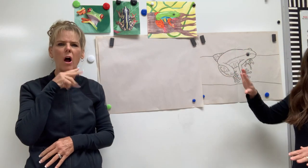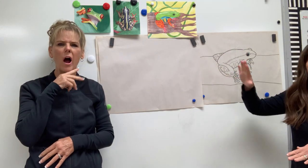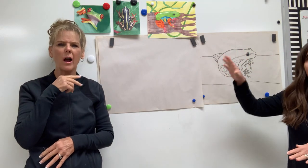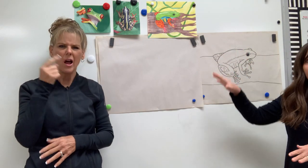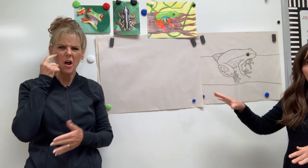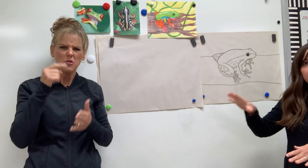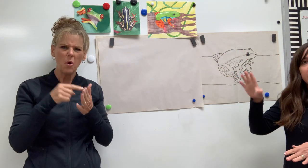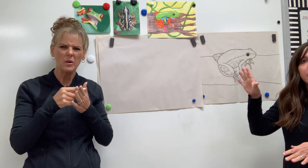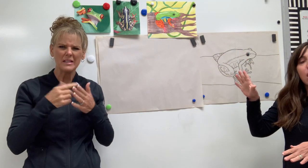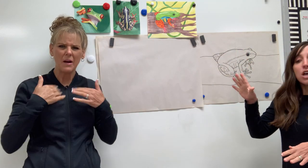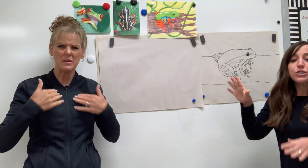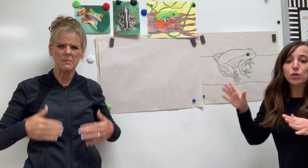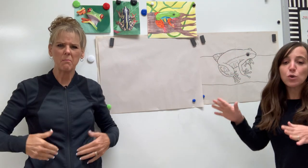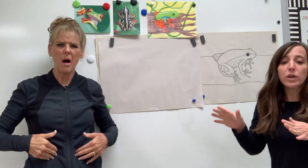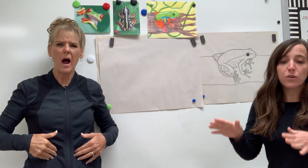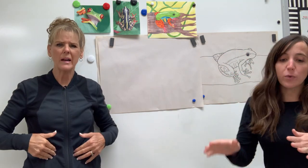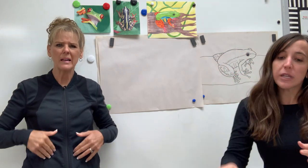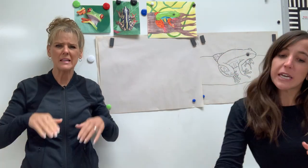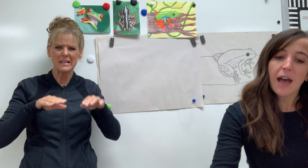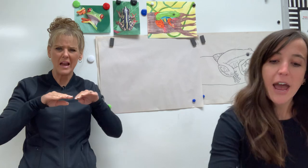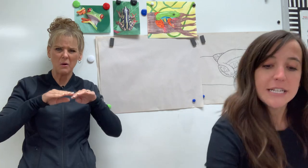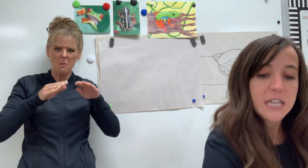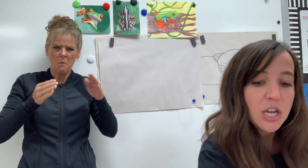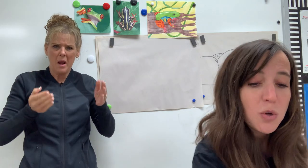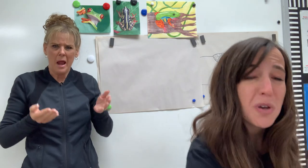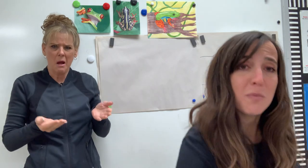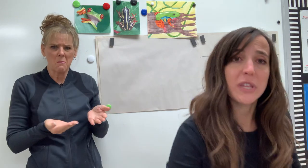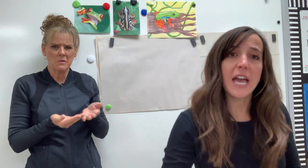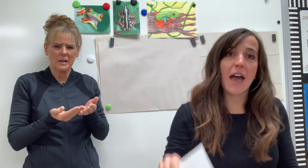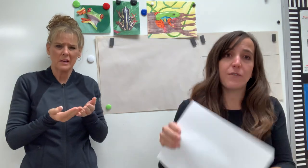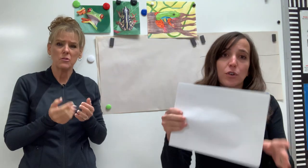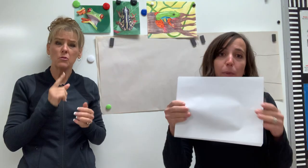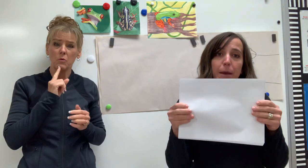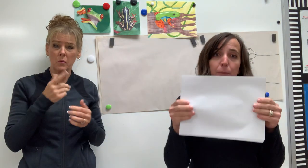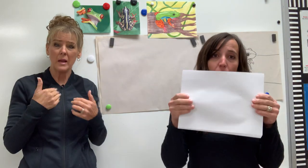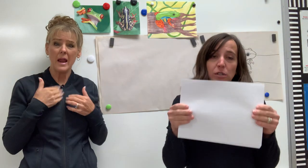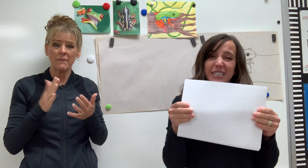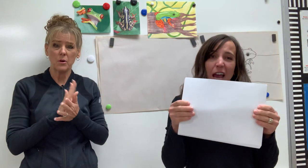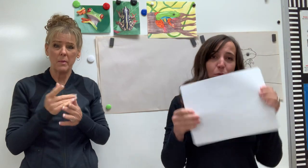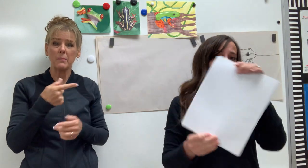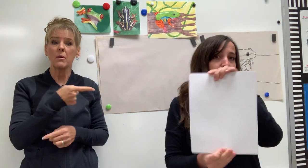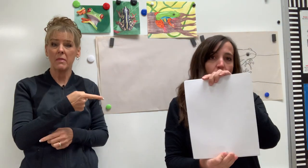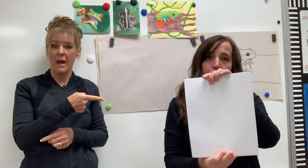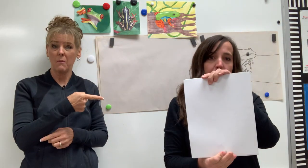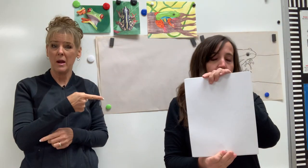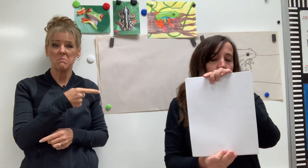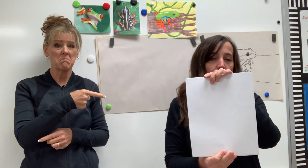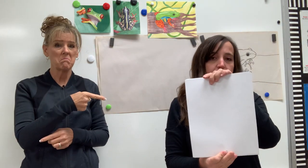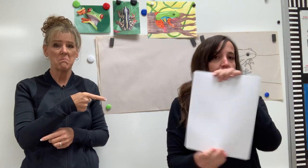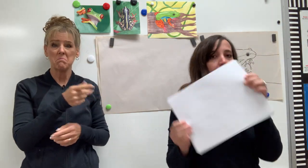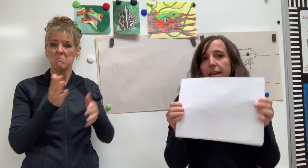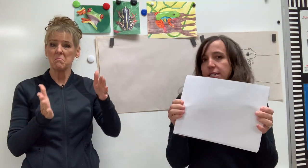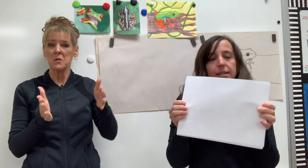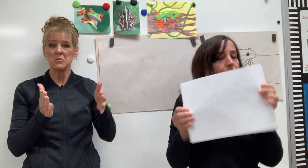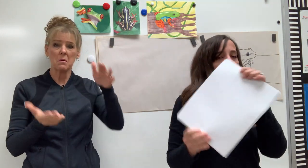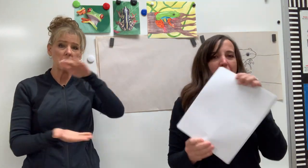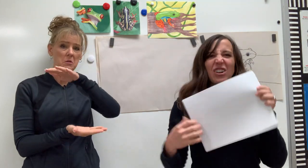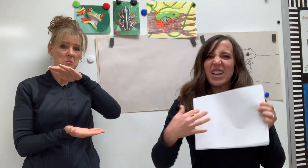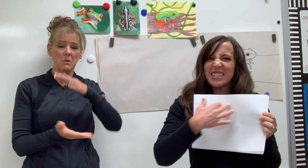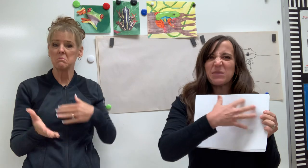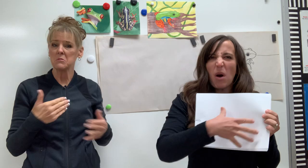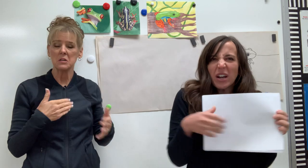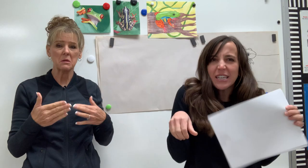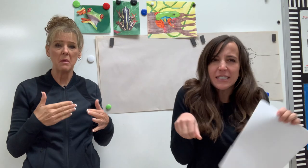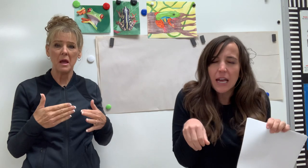is kind of rounded. So you can really, guys, you can really have your paper sideways or up and down tall today. It does not